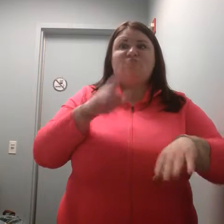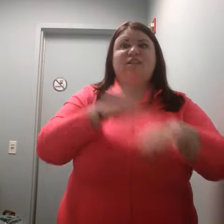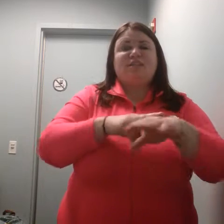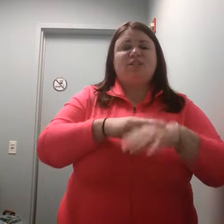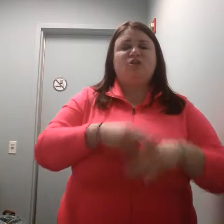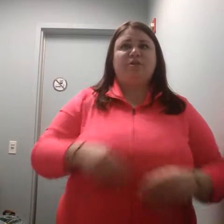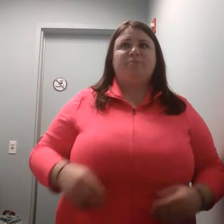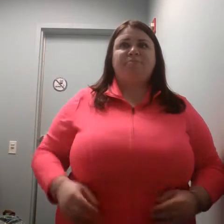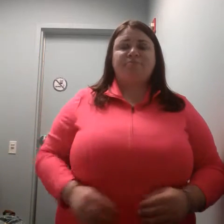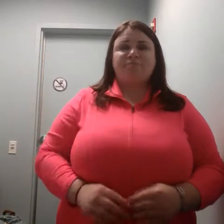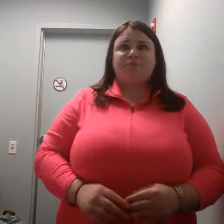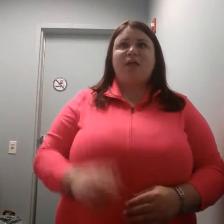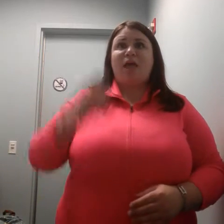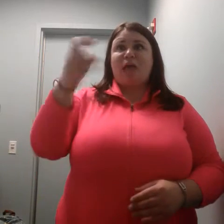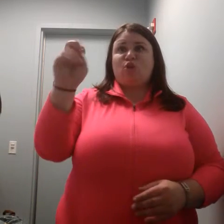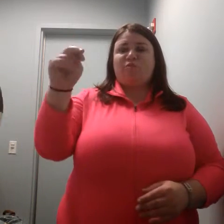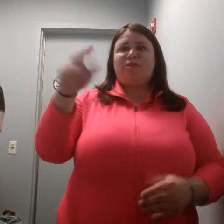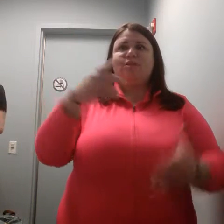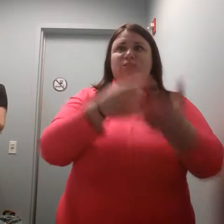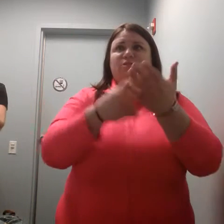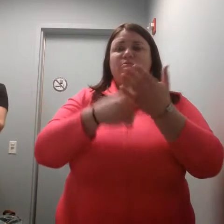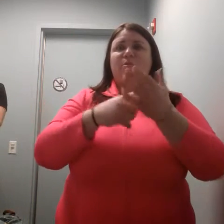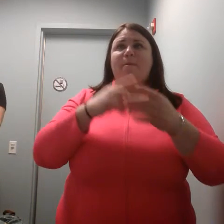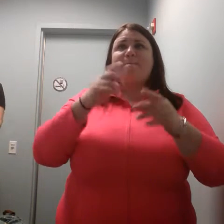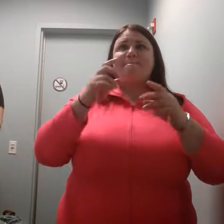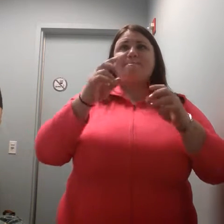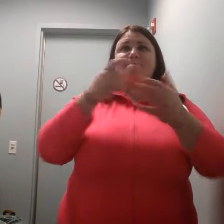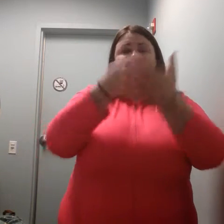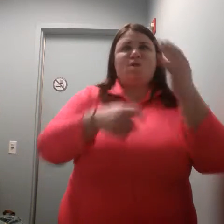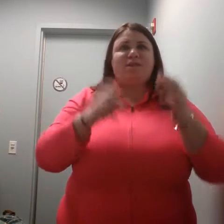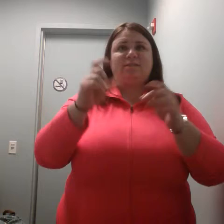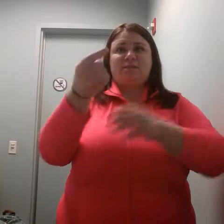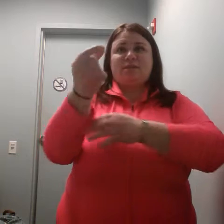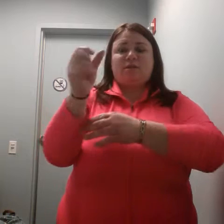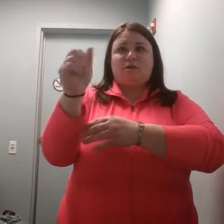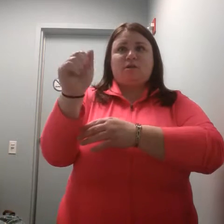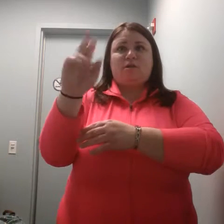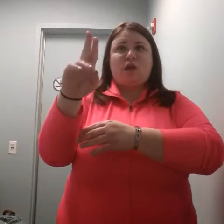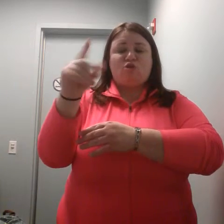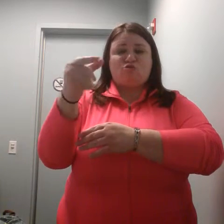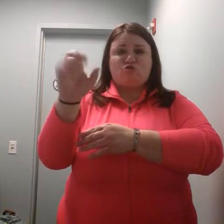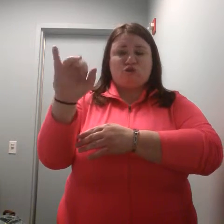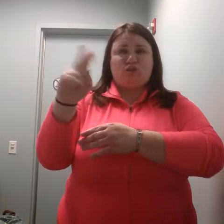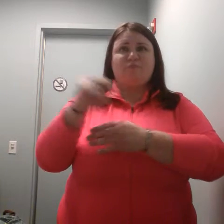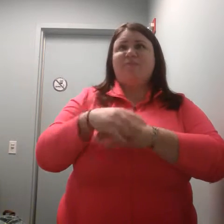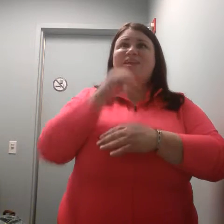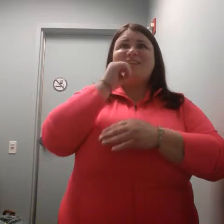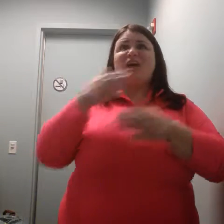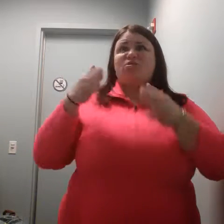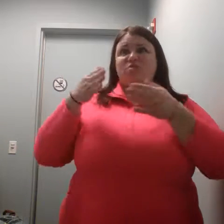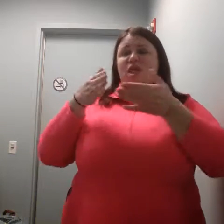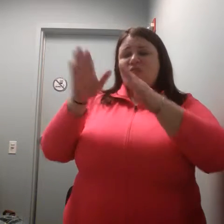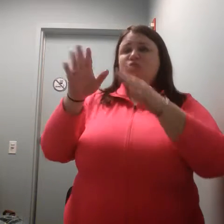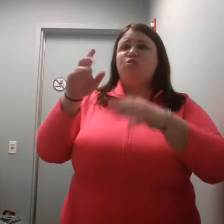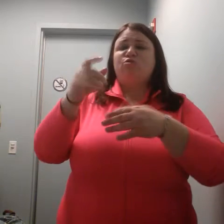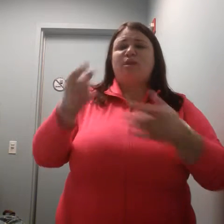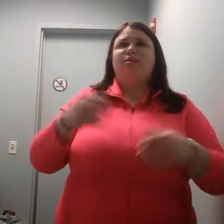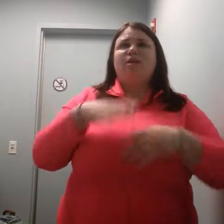Okay, what Henry's talking about is something called price gouging, and so they aren't allowed to do that, especially if there was a time of crisis and there was something